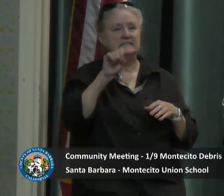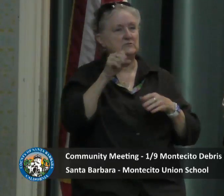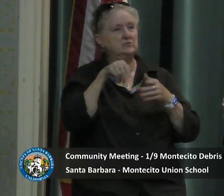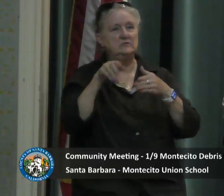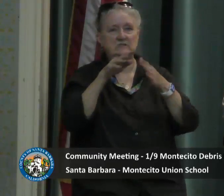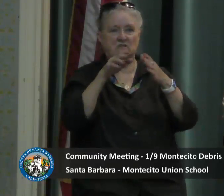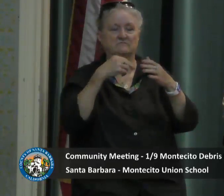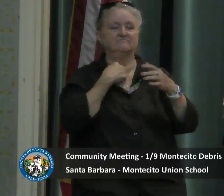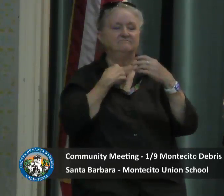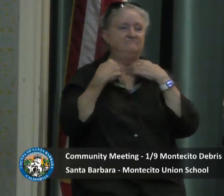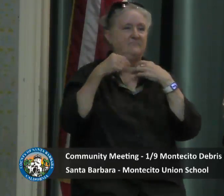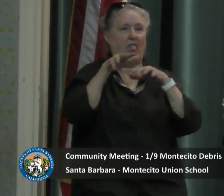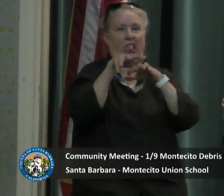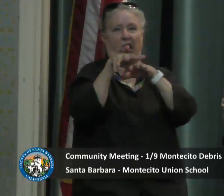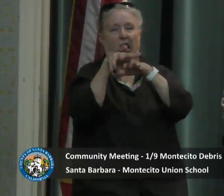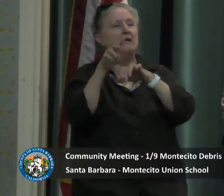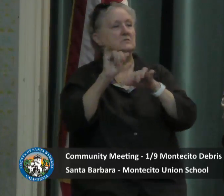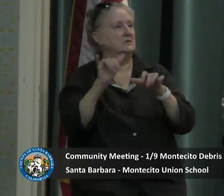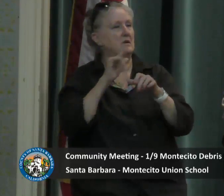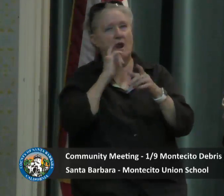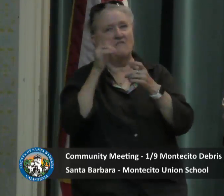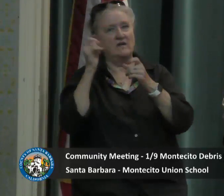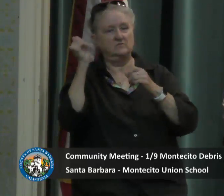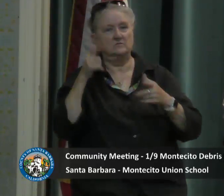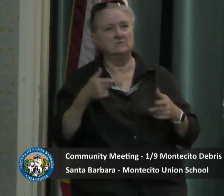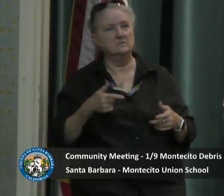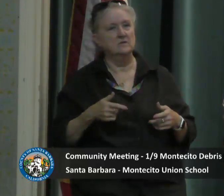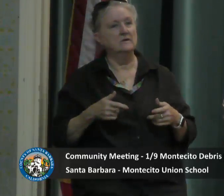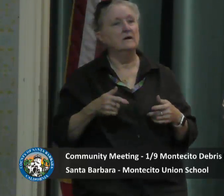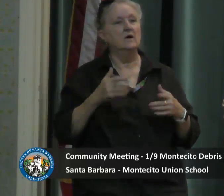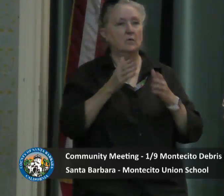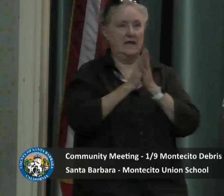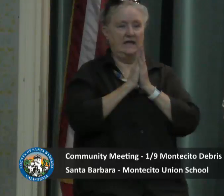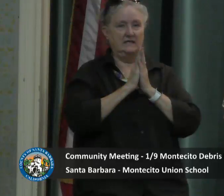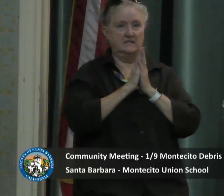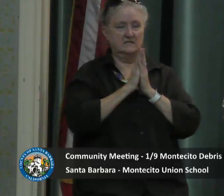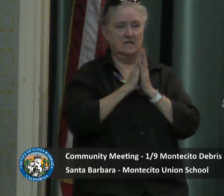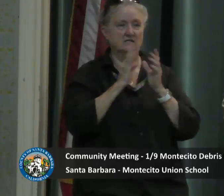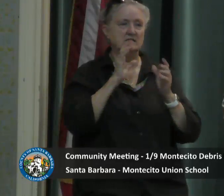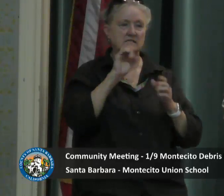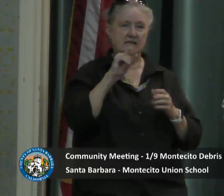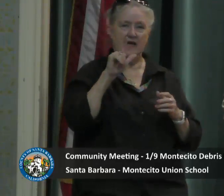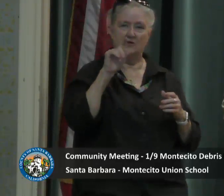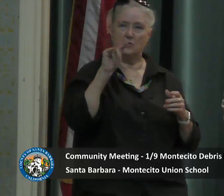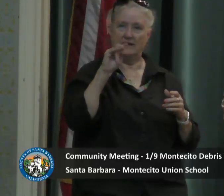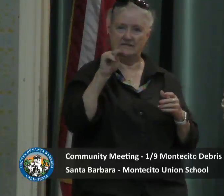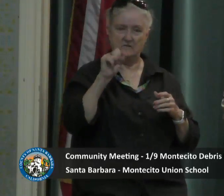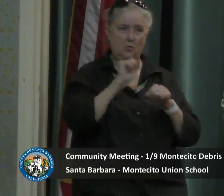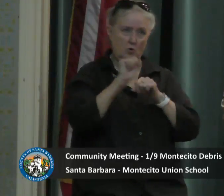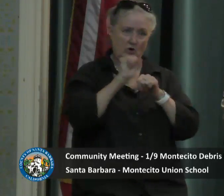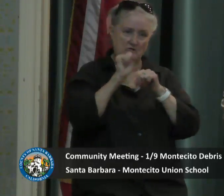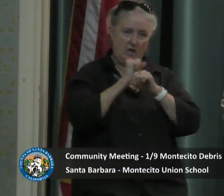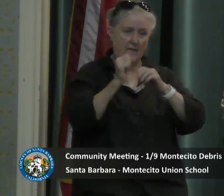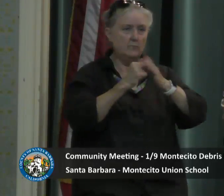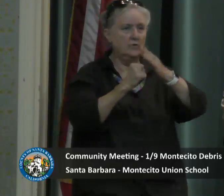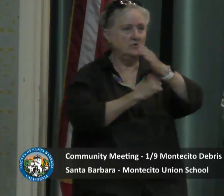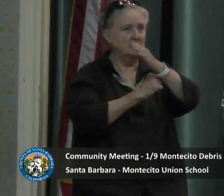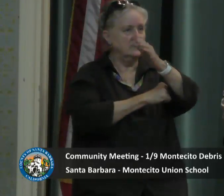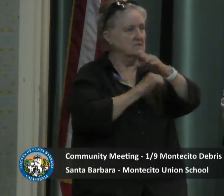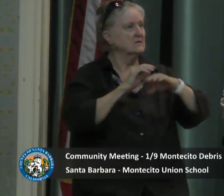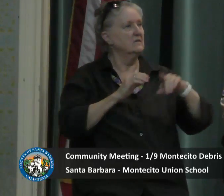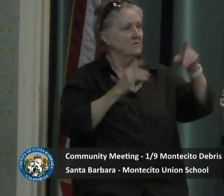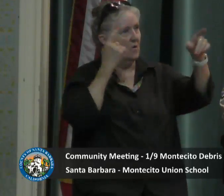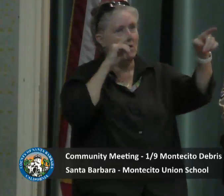faster. We ask for your patience as Caltrans work on the bridges on the